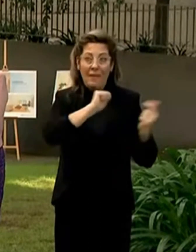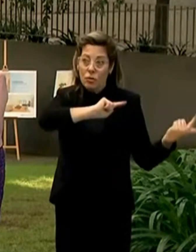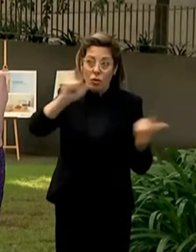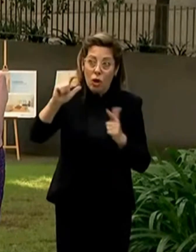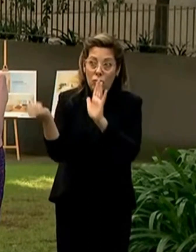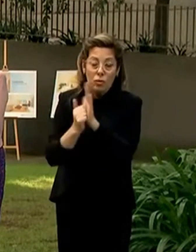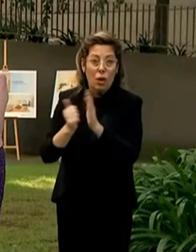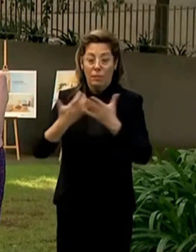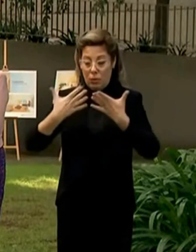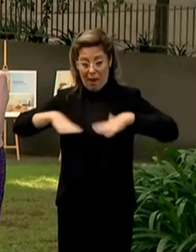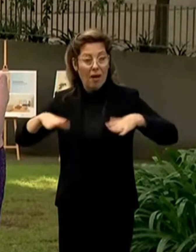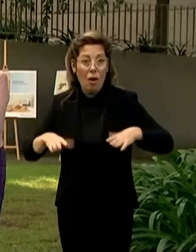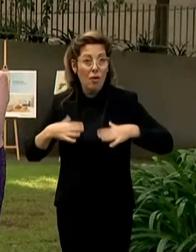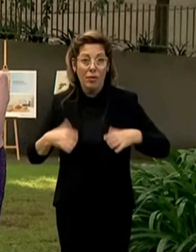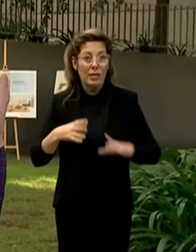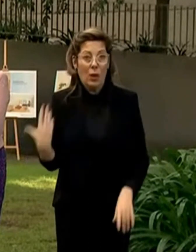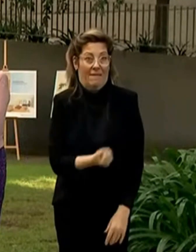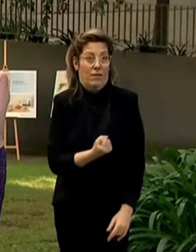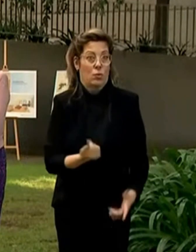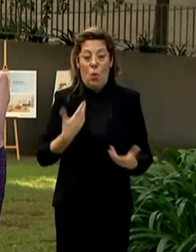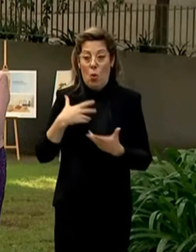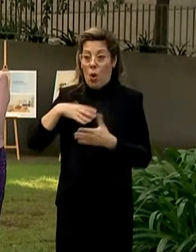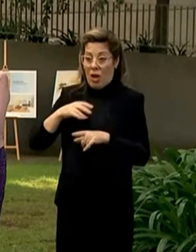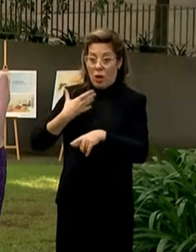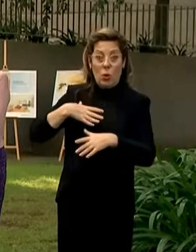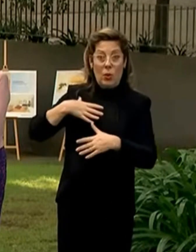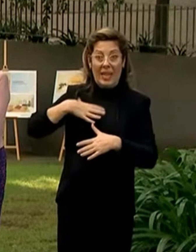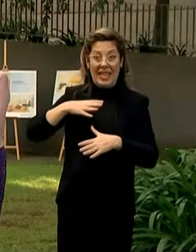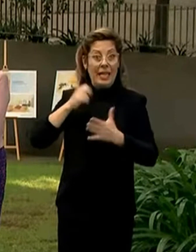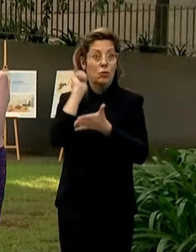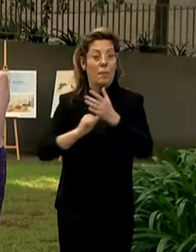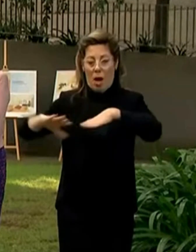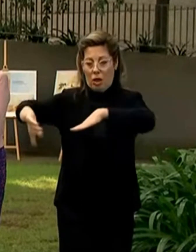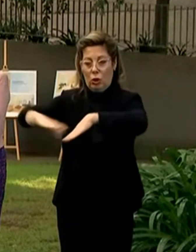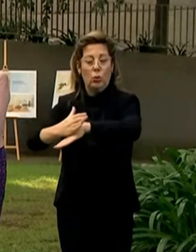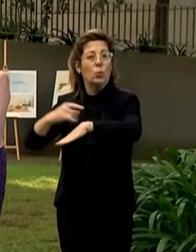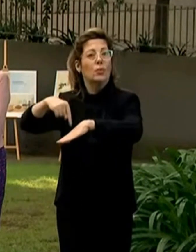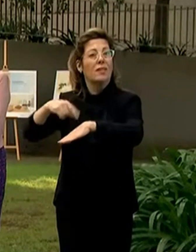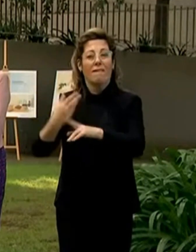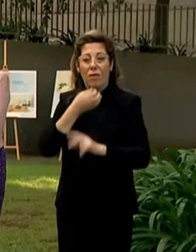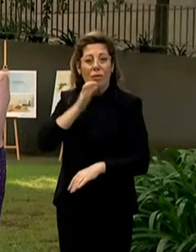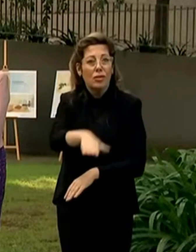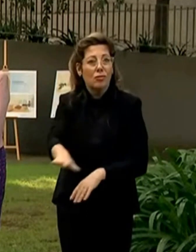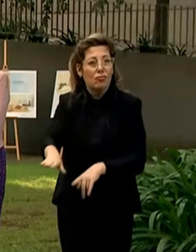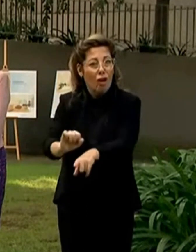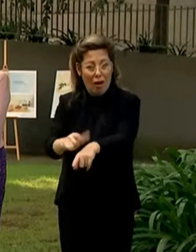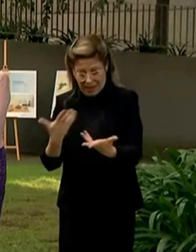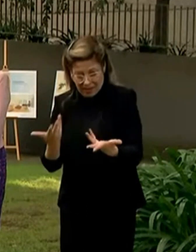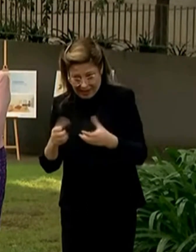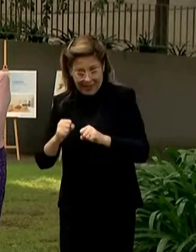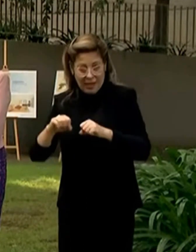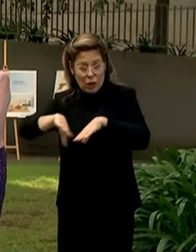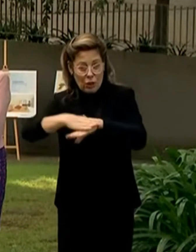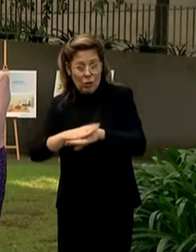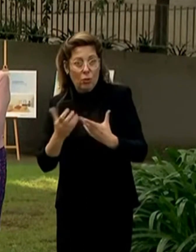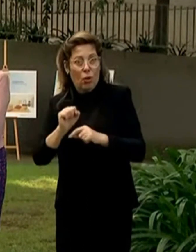critical clothing, or you have to go out and about. So we're just trying to give supermarkets as an example of something that I think would resonate with